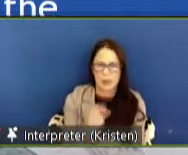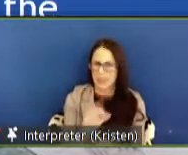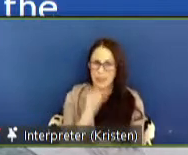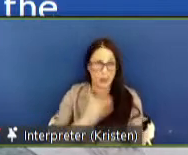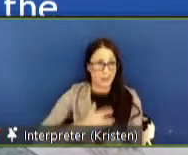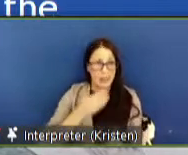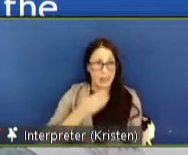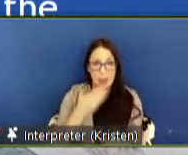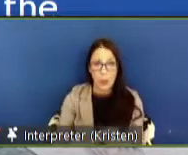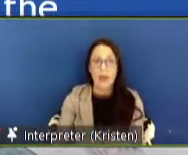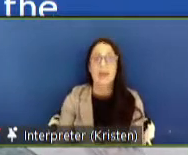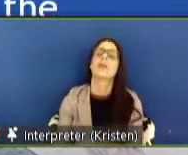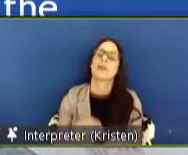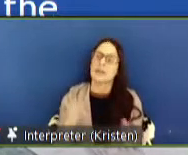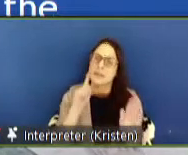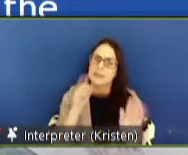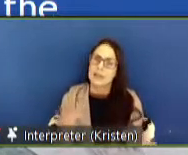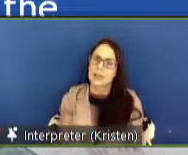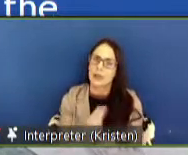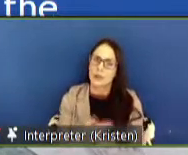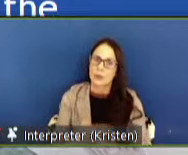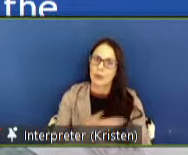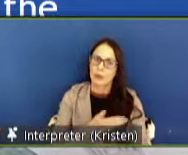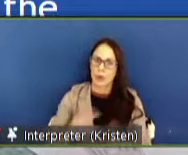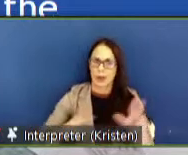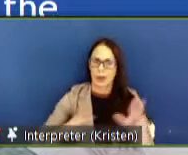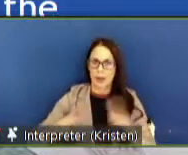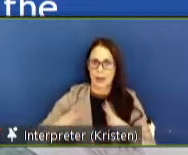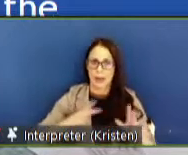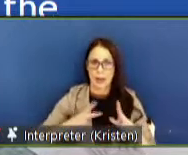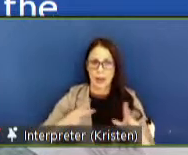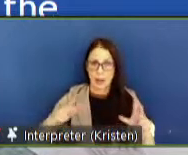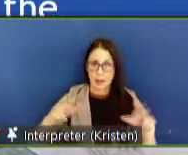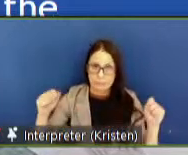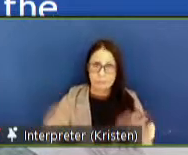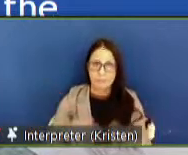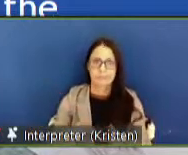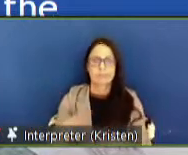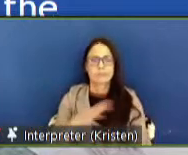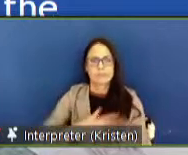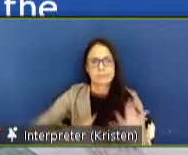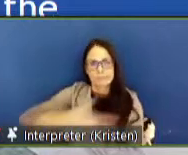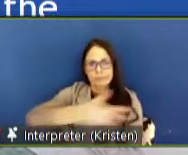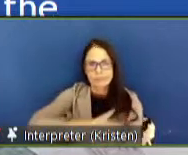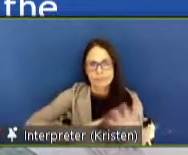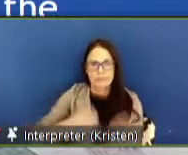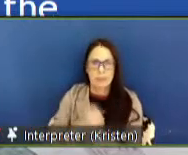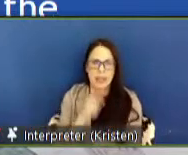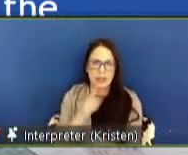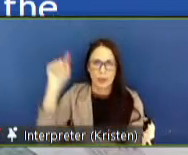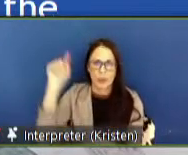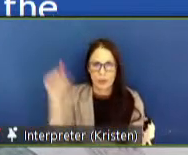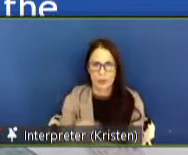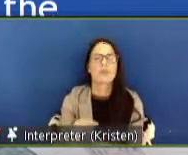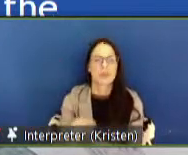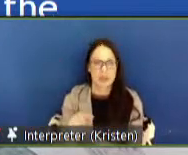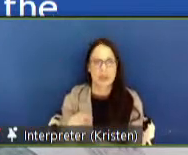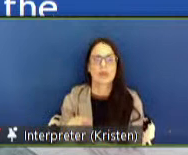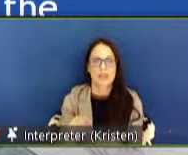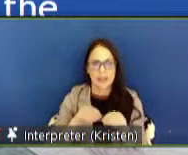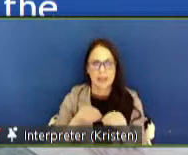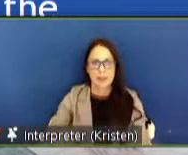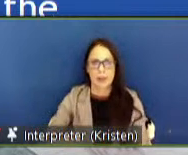these tests before holiday gatherings to make sure that we are reducing and minimizing the spread of COVID-19. And so